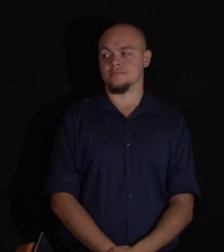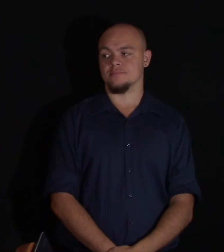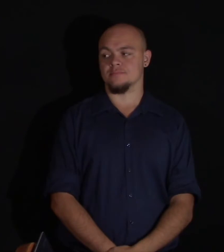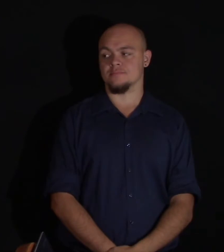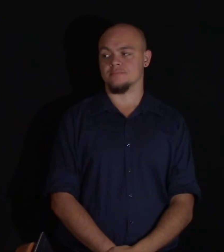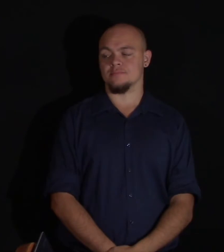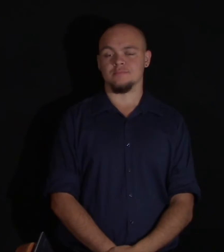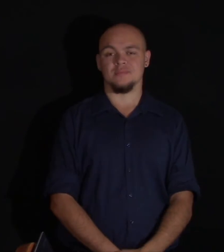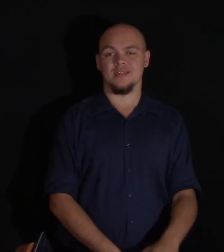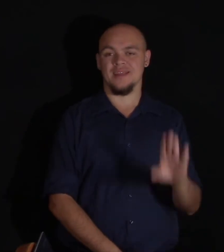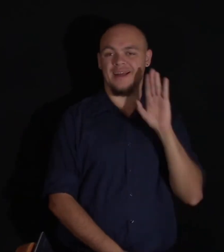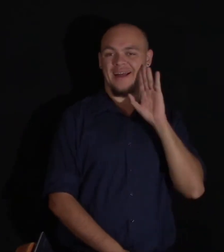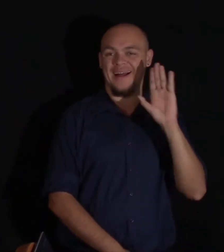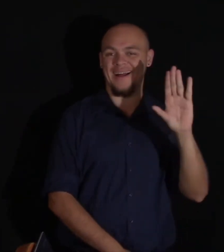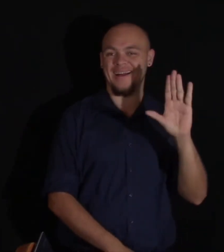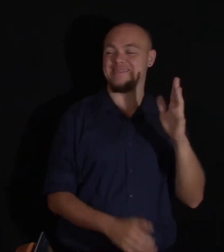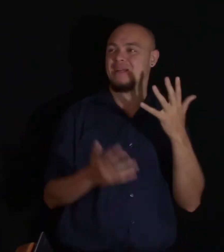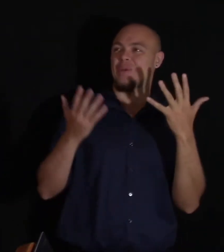Hi.